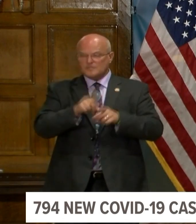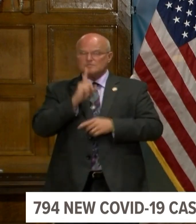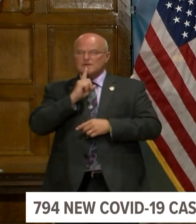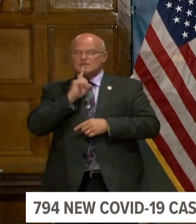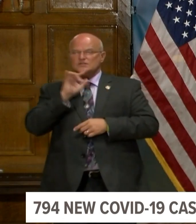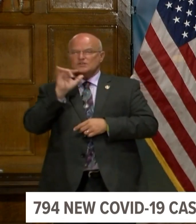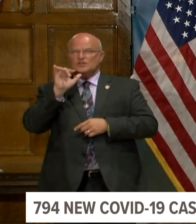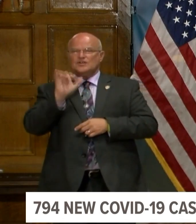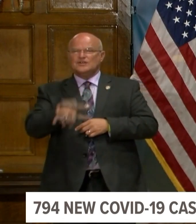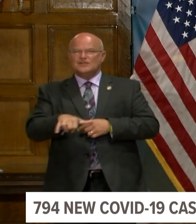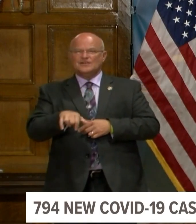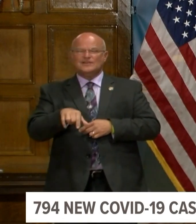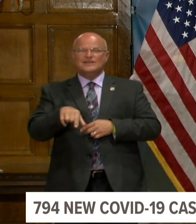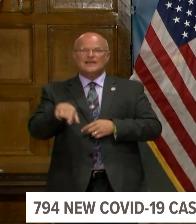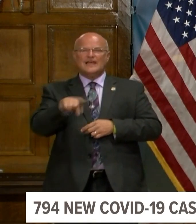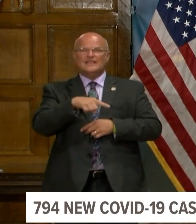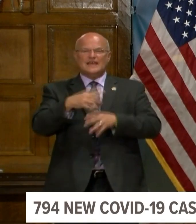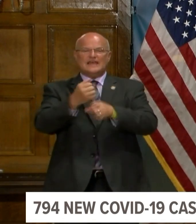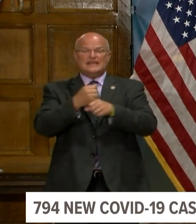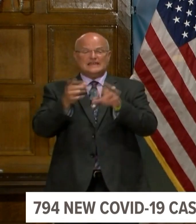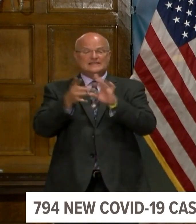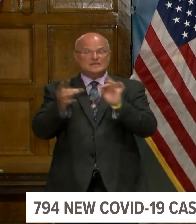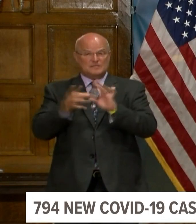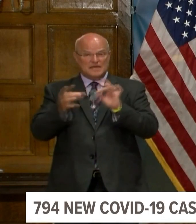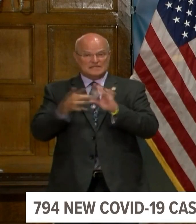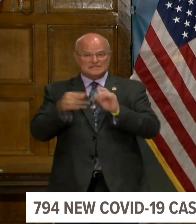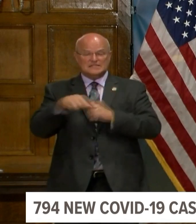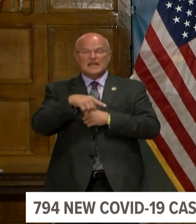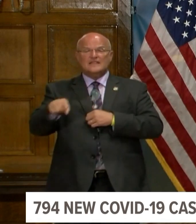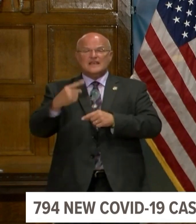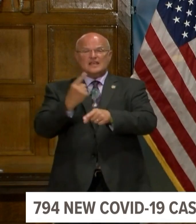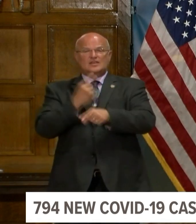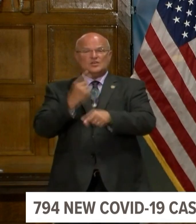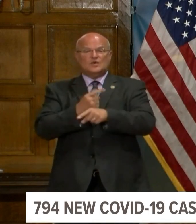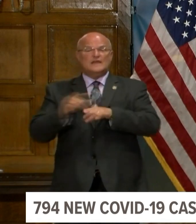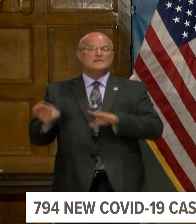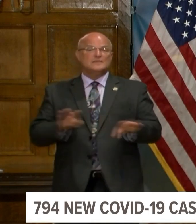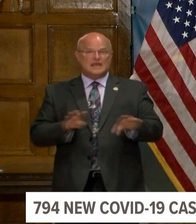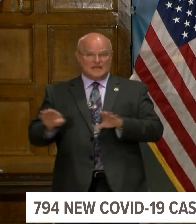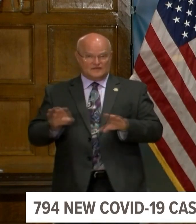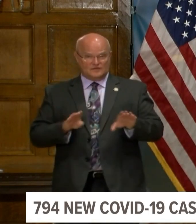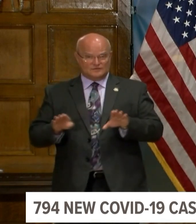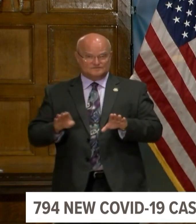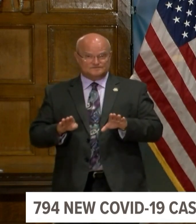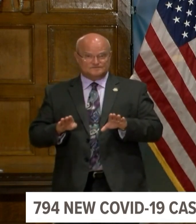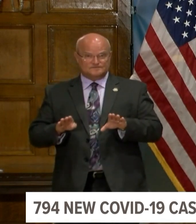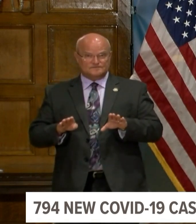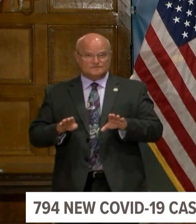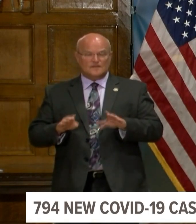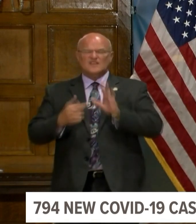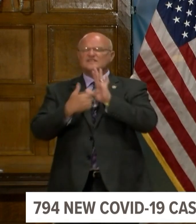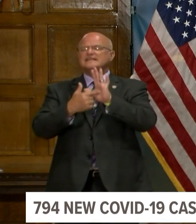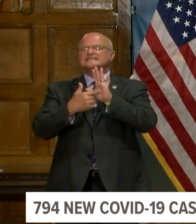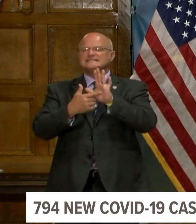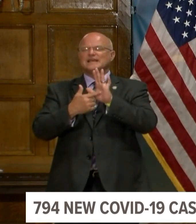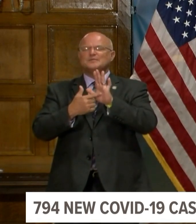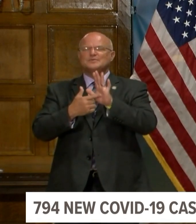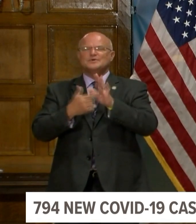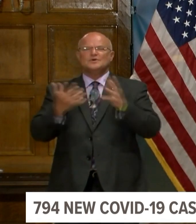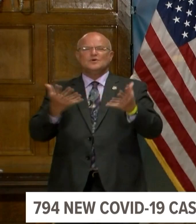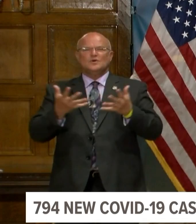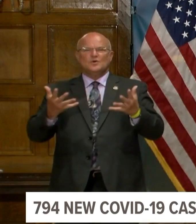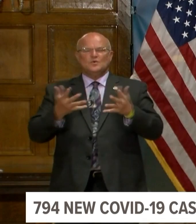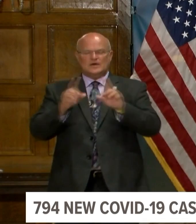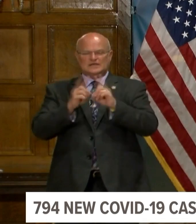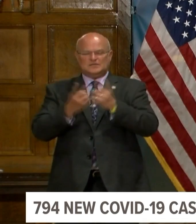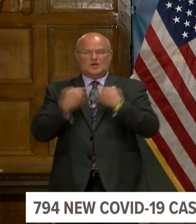sure that they get the message and that they correct the behavior. An example of what